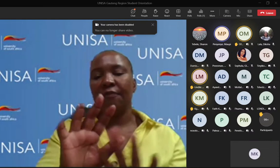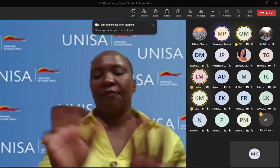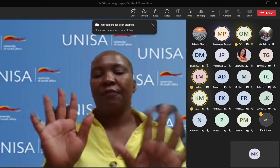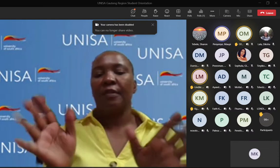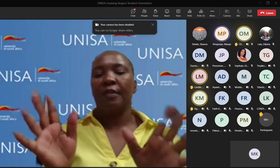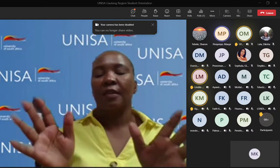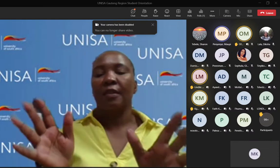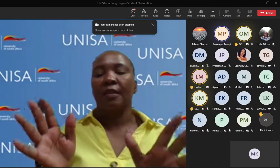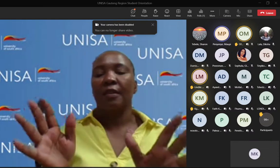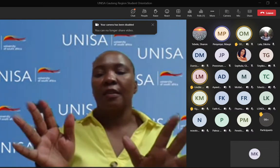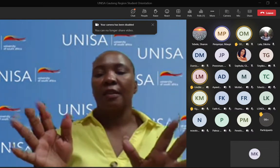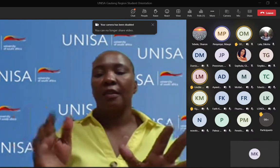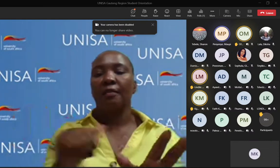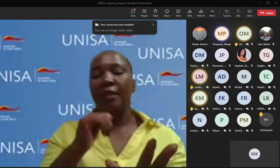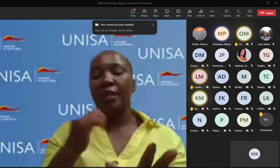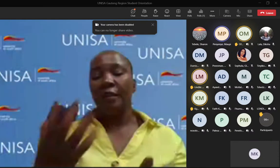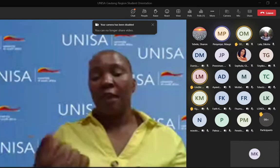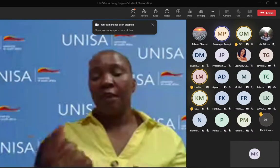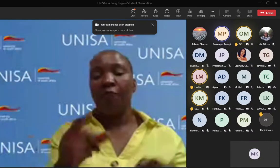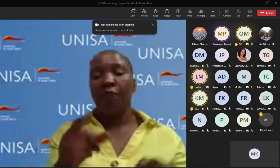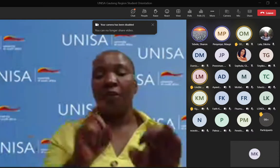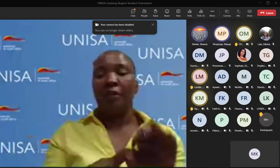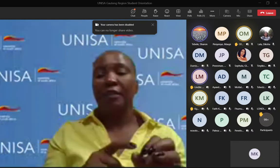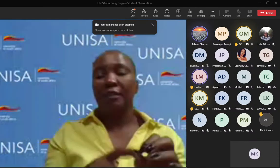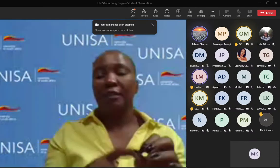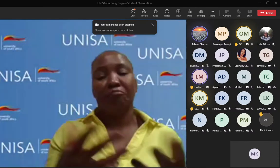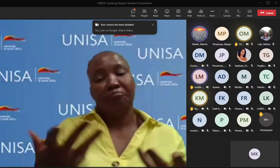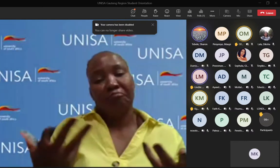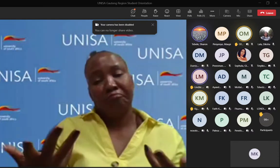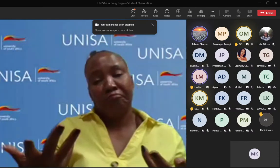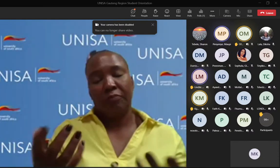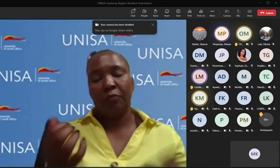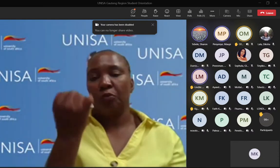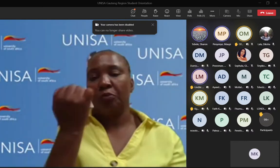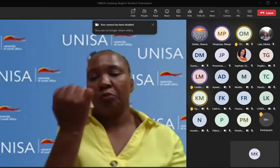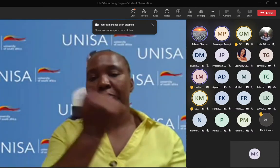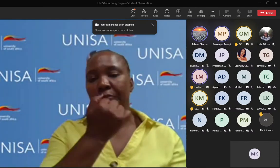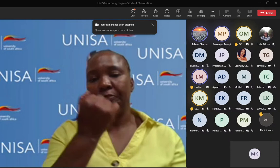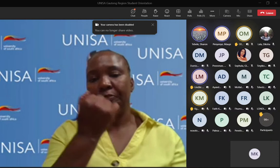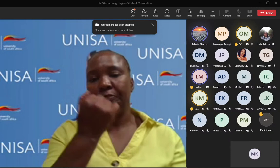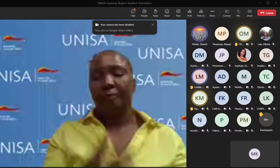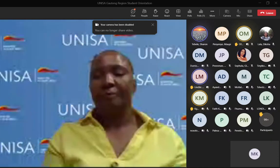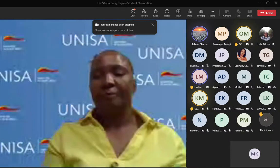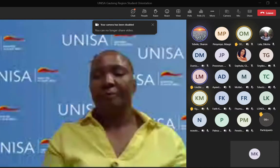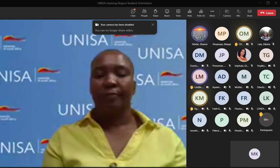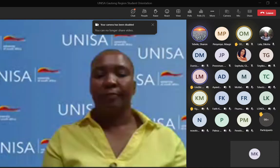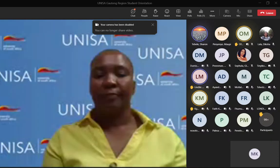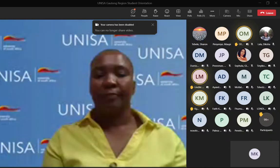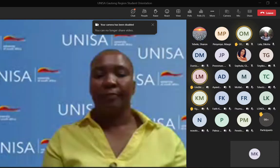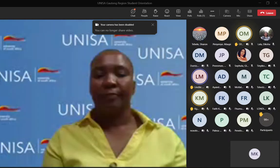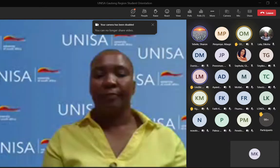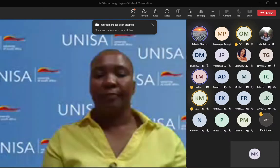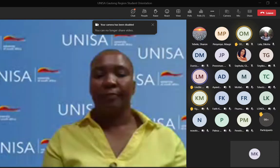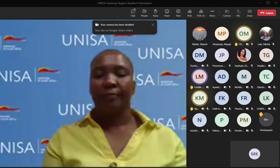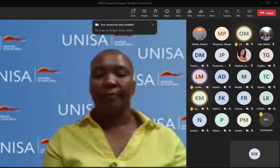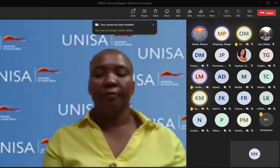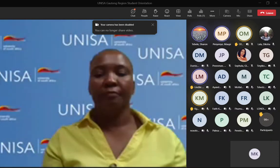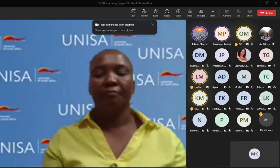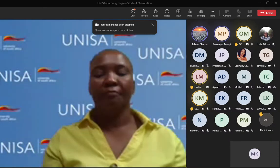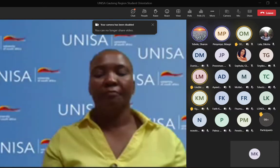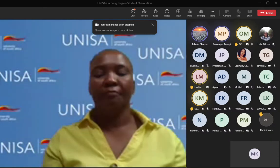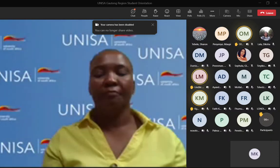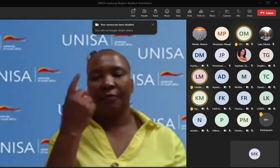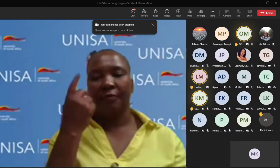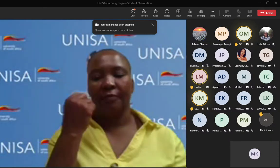qualification already it's completed okay understood them thank you very much thank